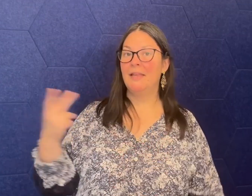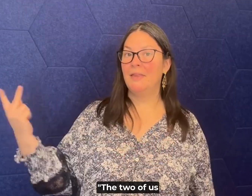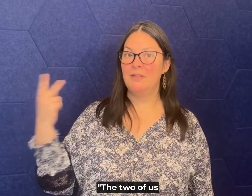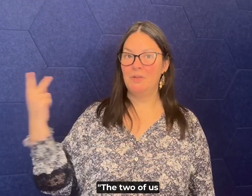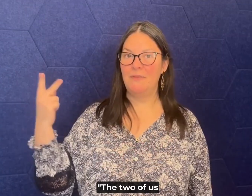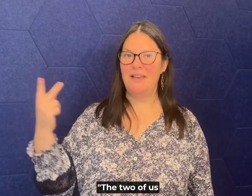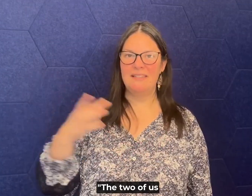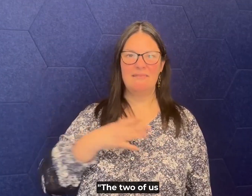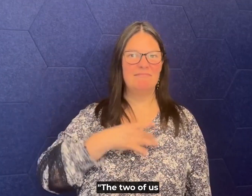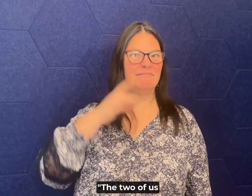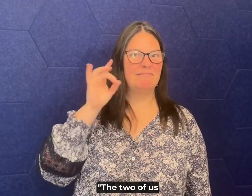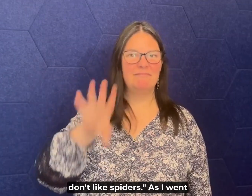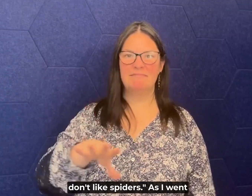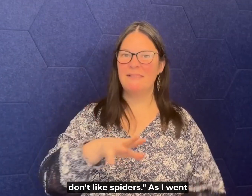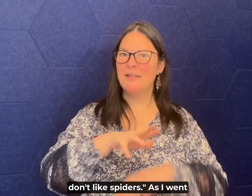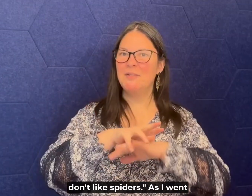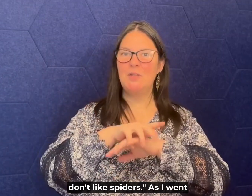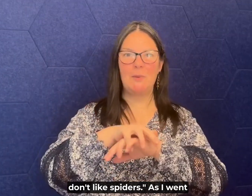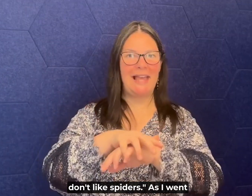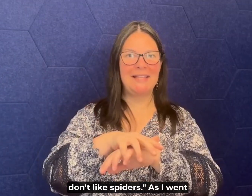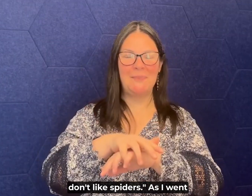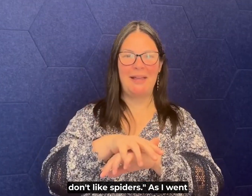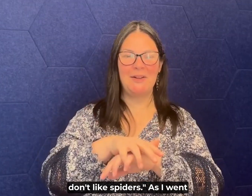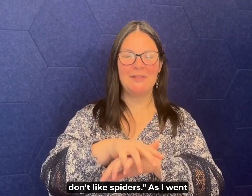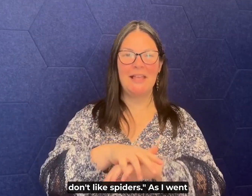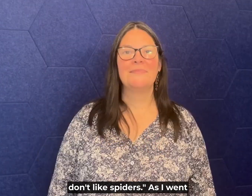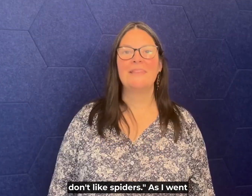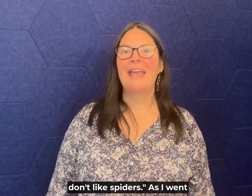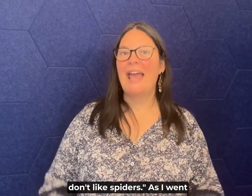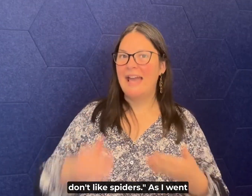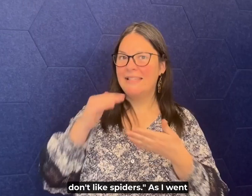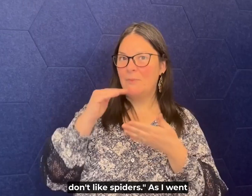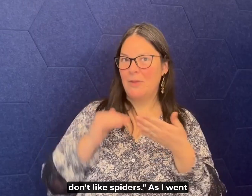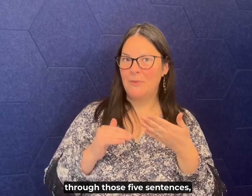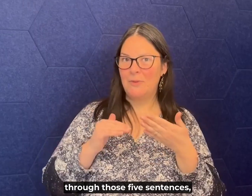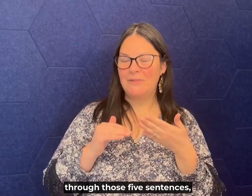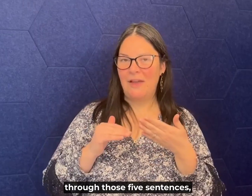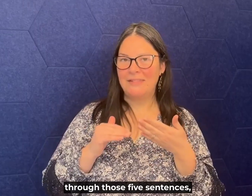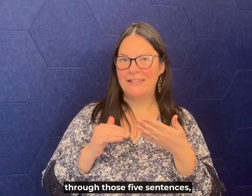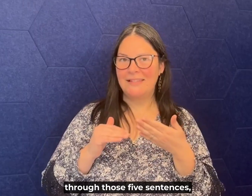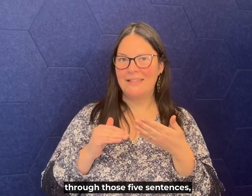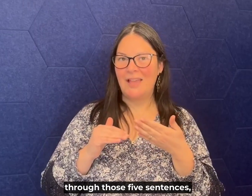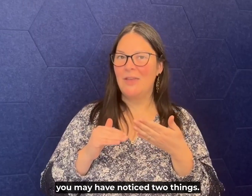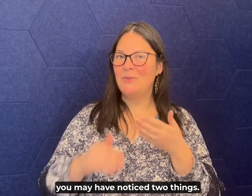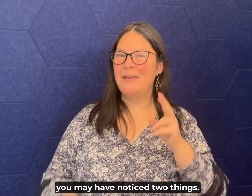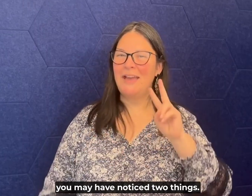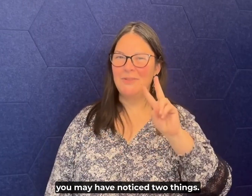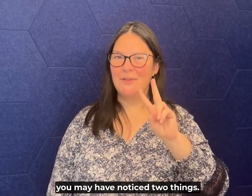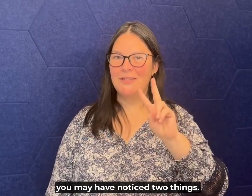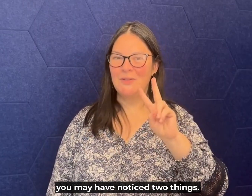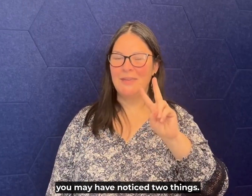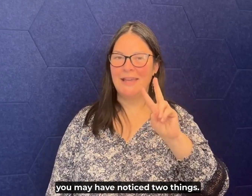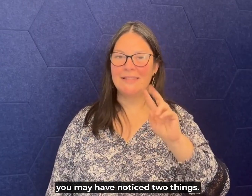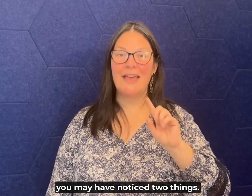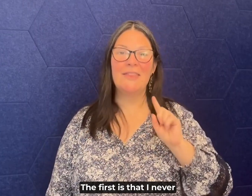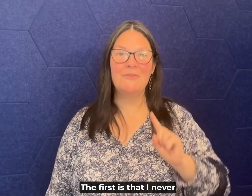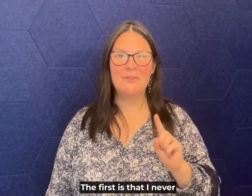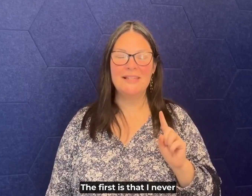The 2 of us don't like spiders. As I went through those 5 sentences, you may have noticed 2 things. The first is